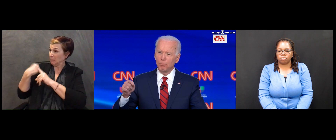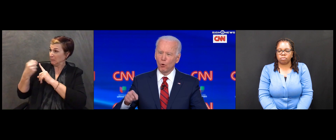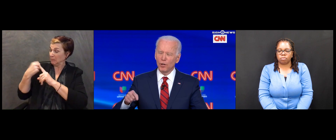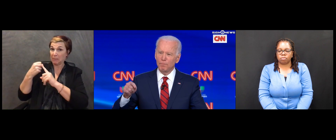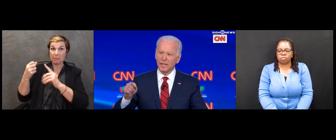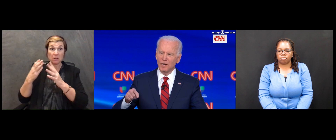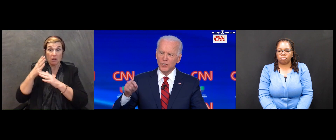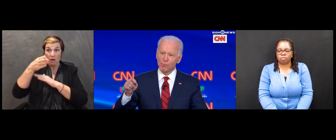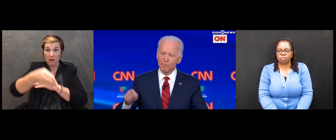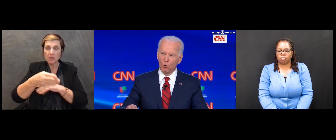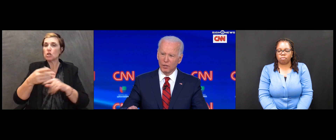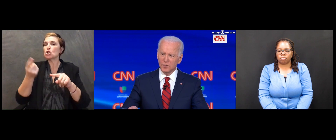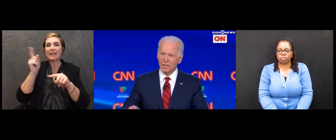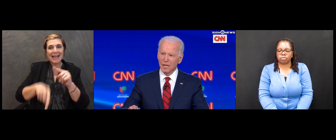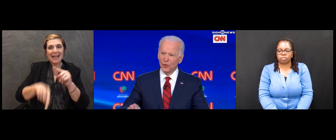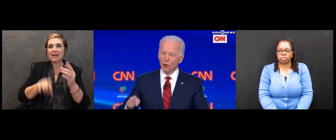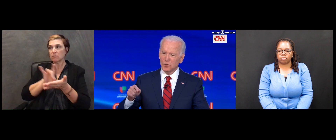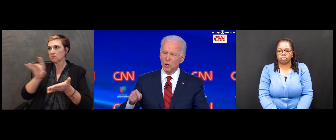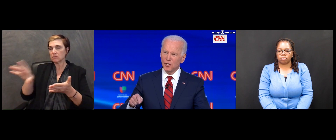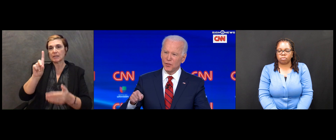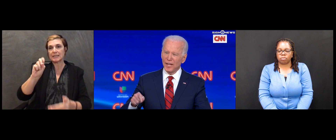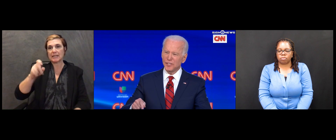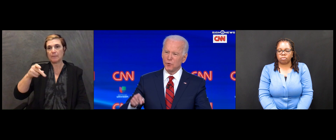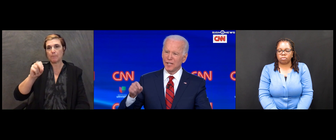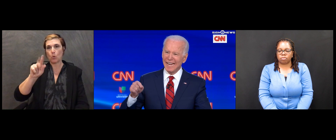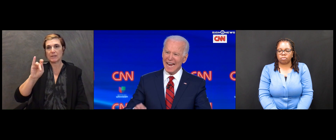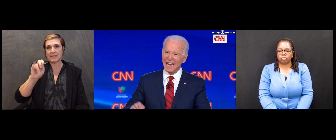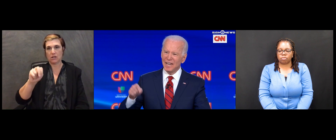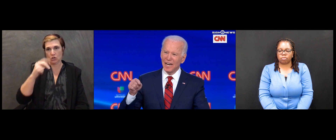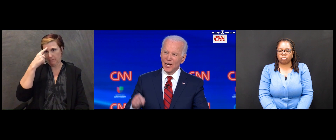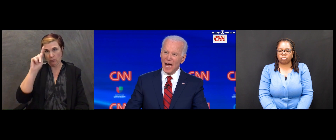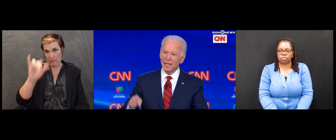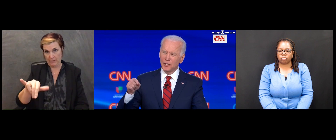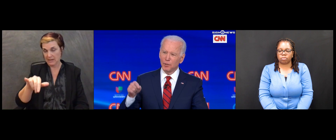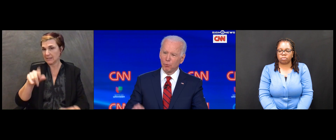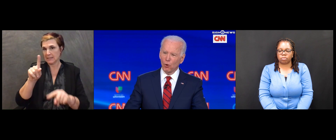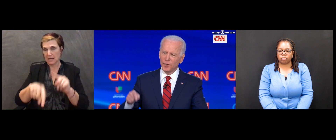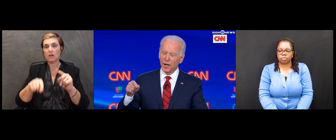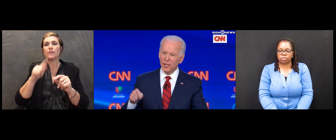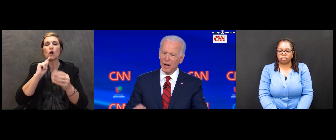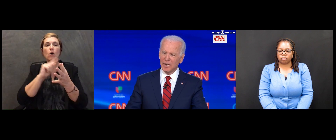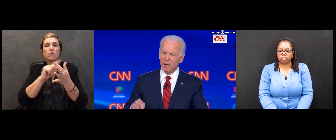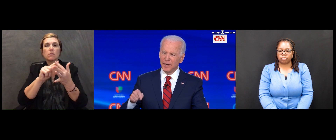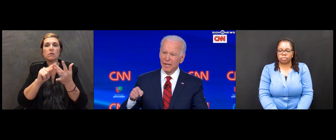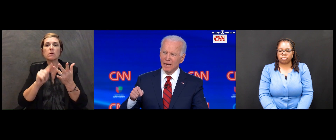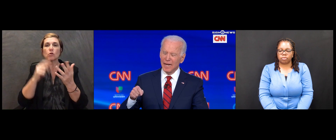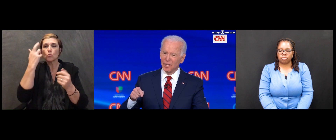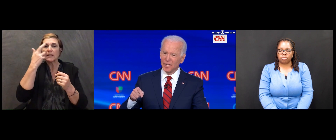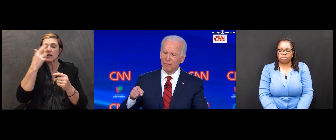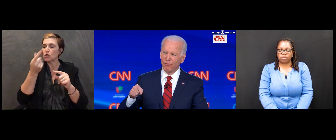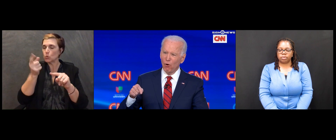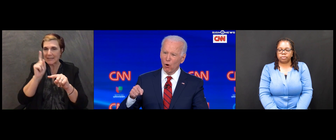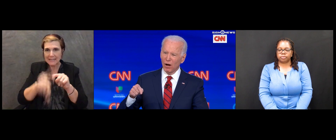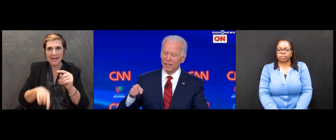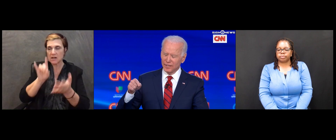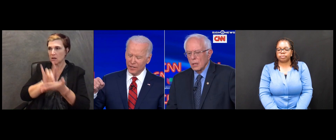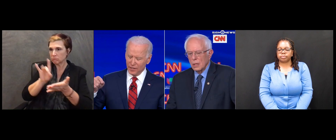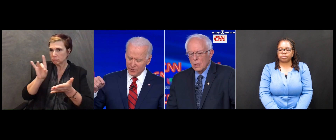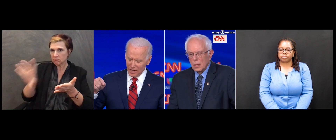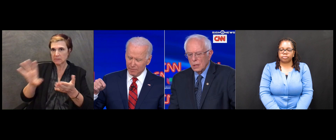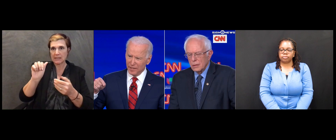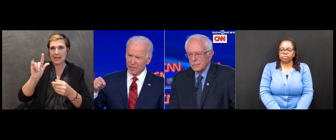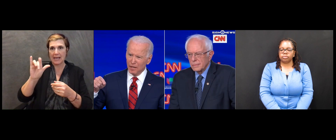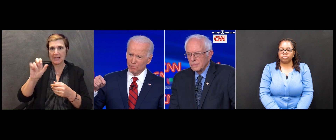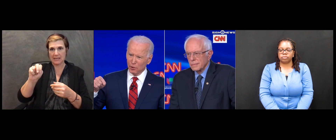be deported because she reports. There are certain things you cannot deport an undocumented alien for,